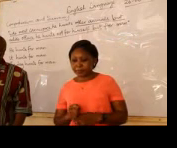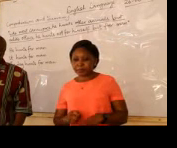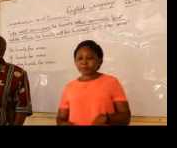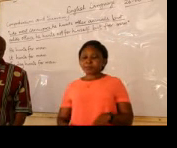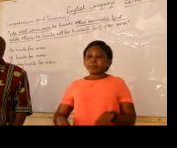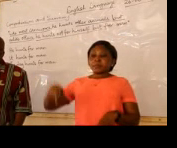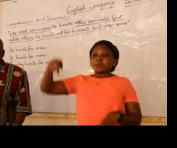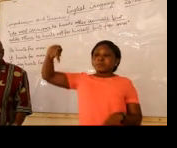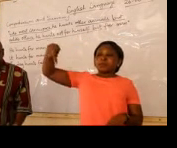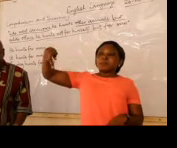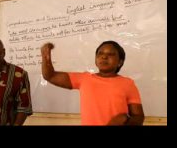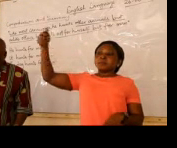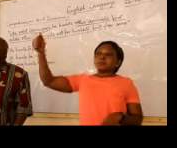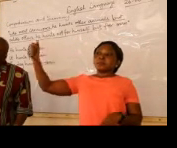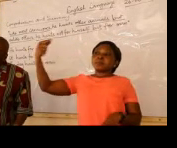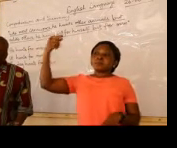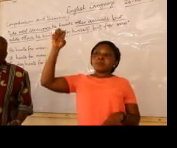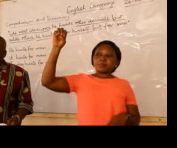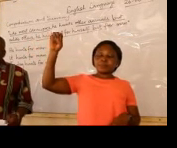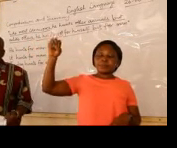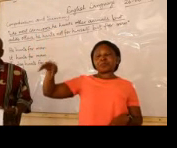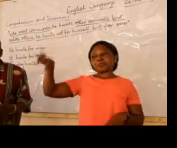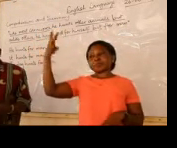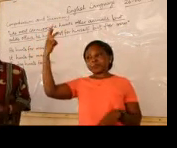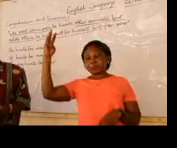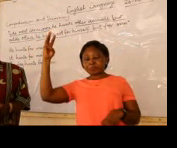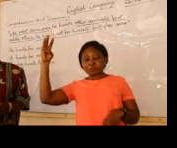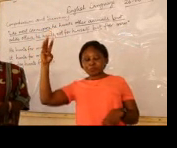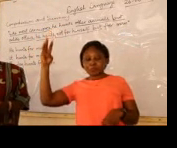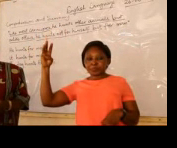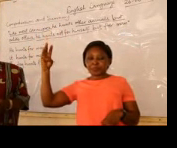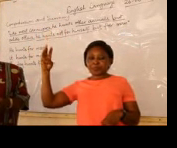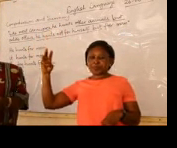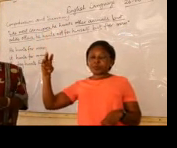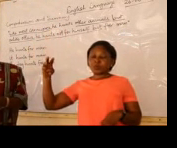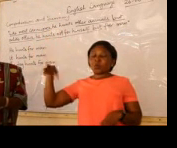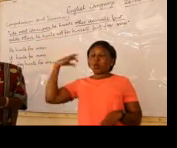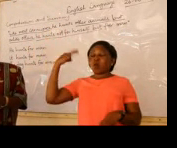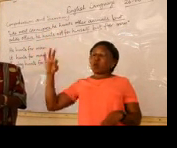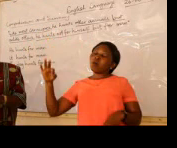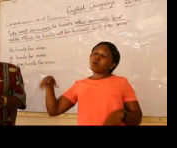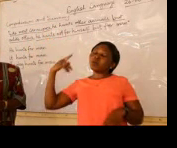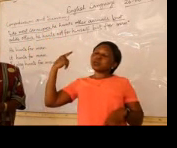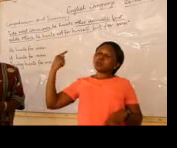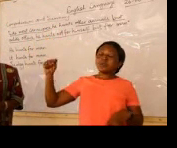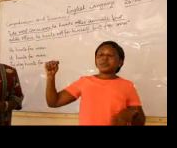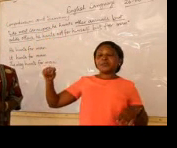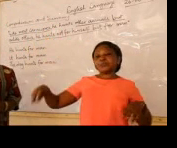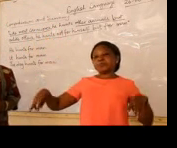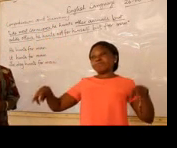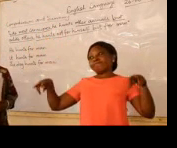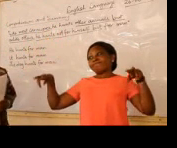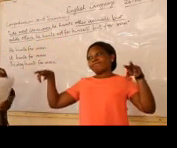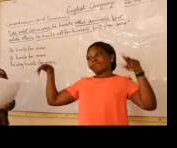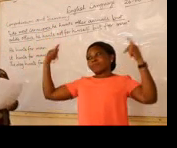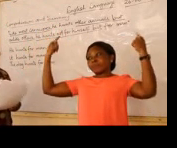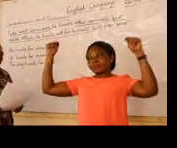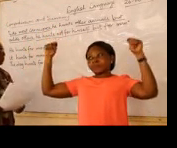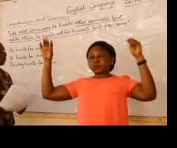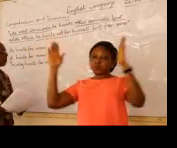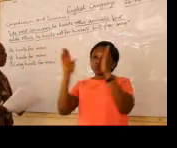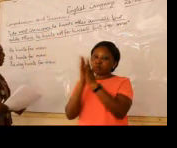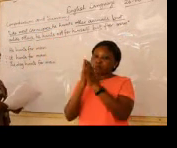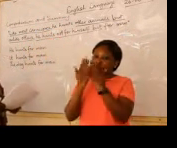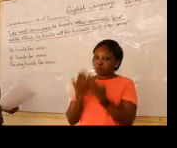page 16, another page 16, the one on page 16, or the one on page